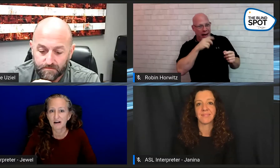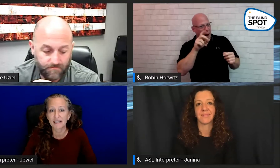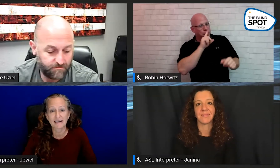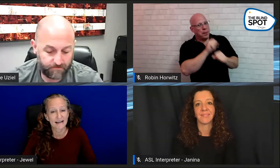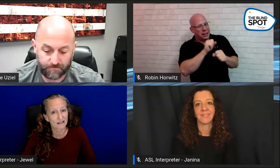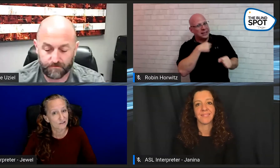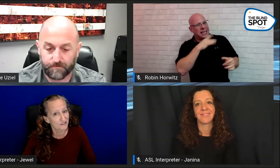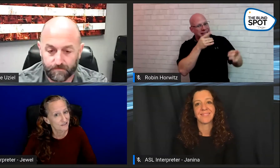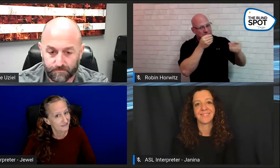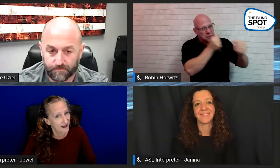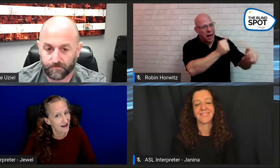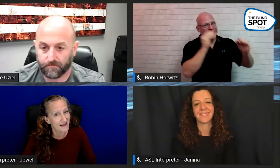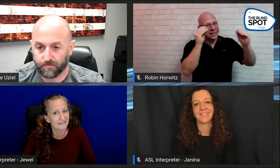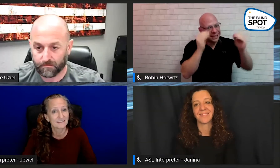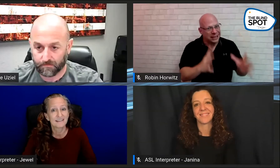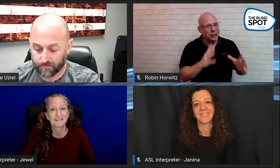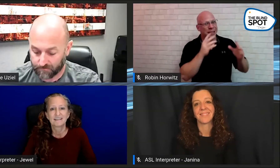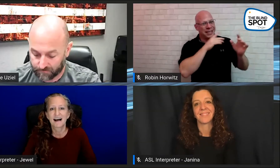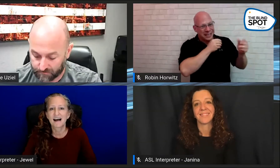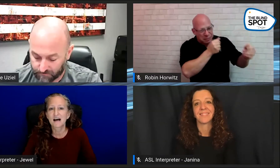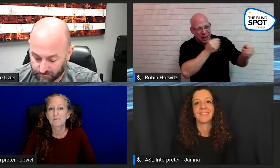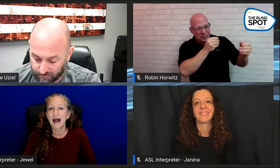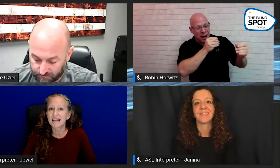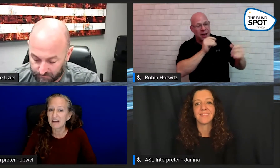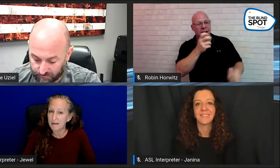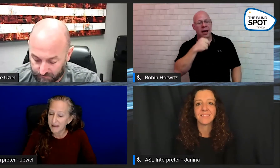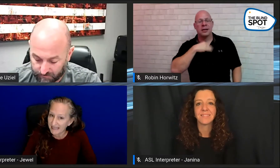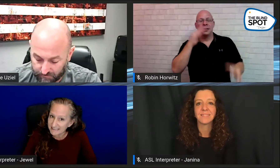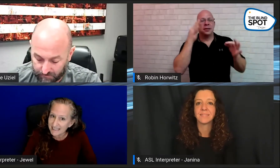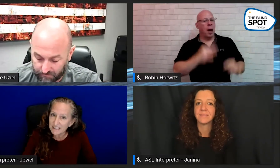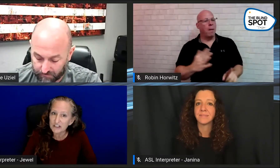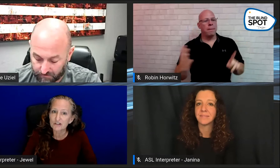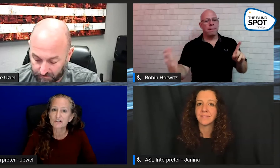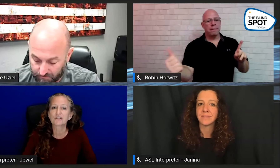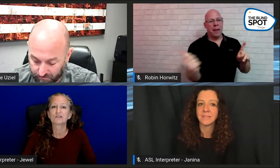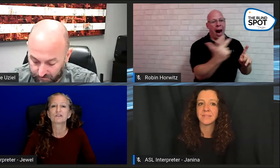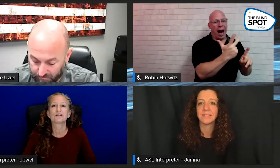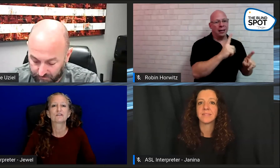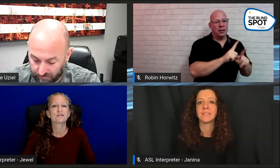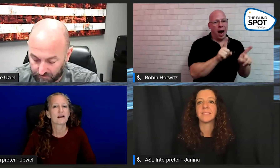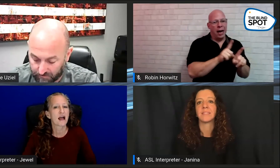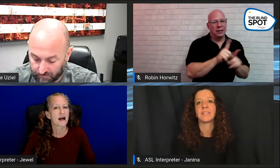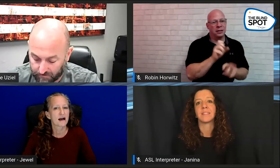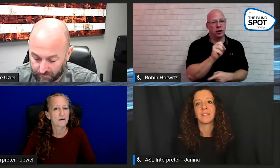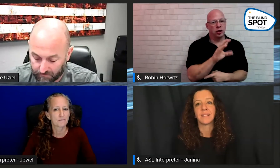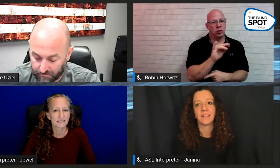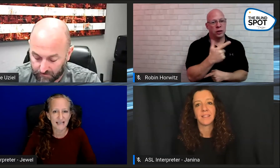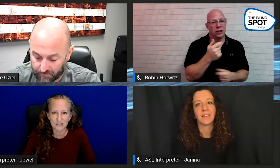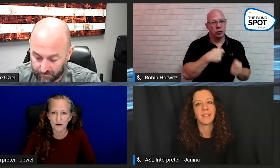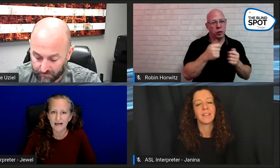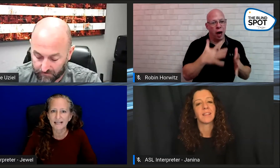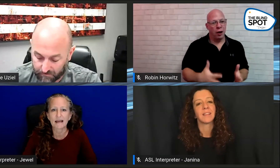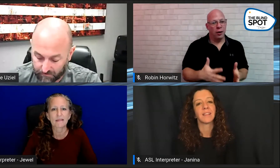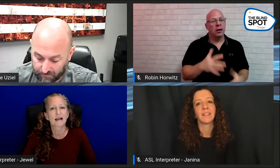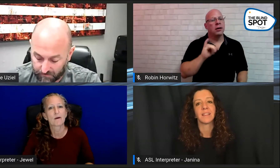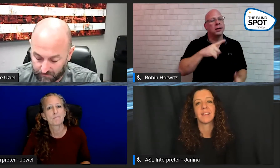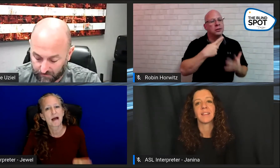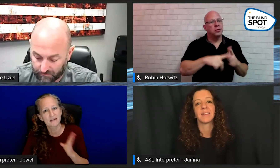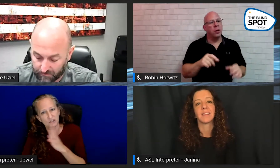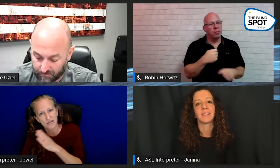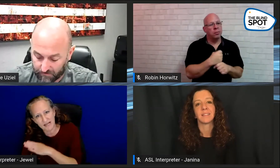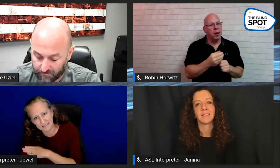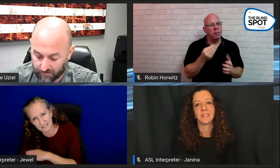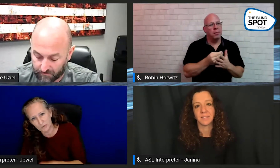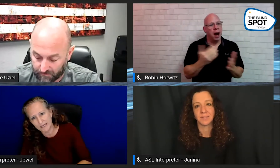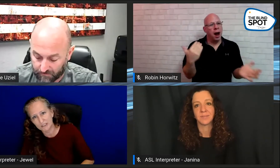in the market. And I learned a lot. I paid teachers to learn day trading, and then I went